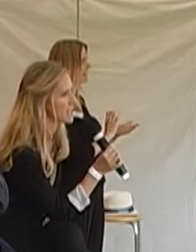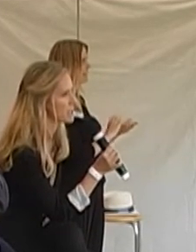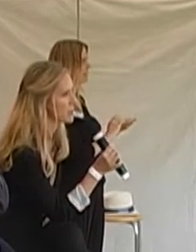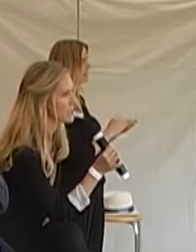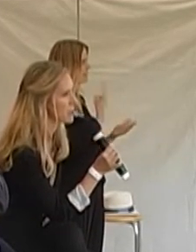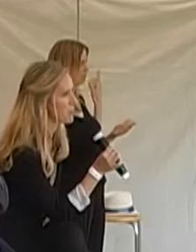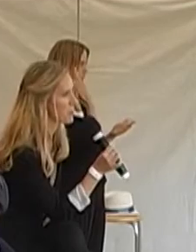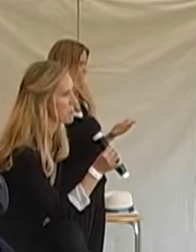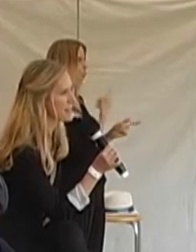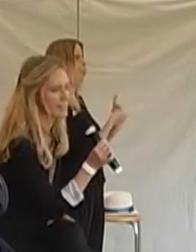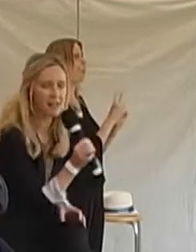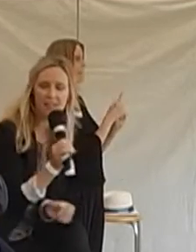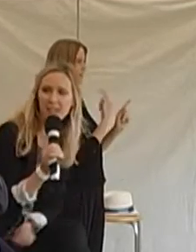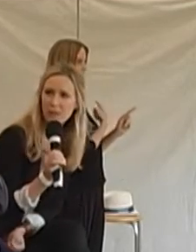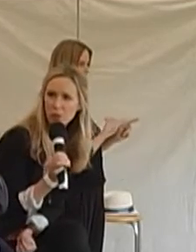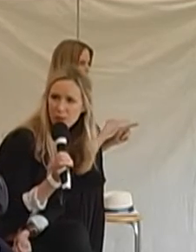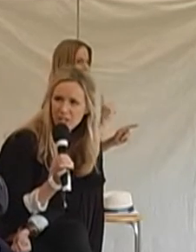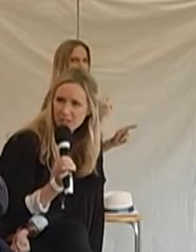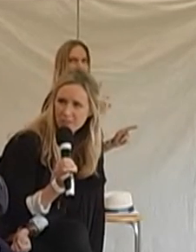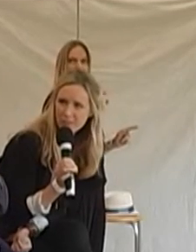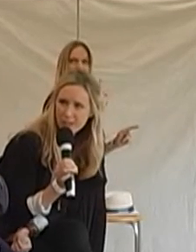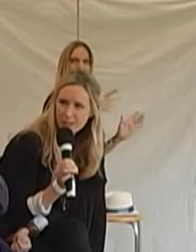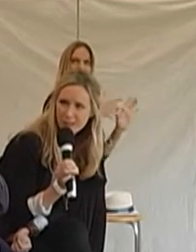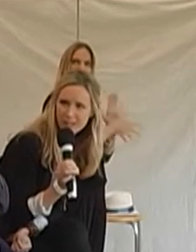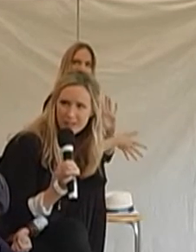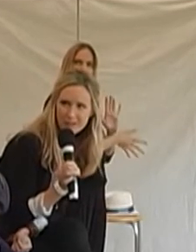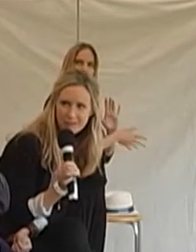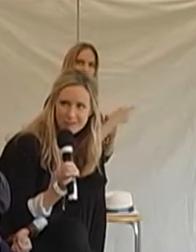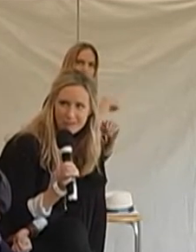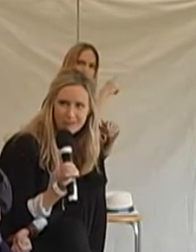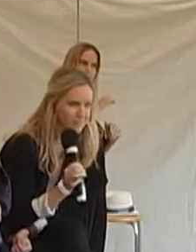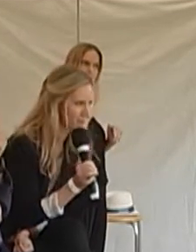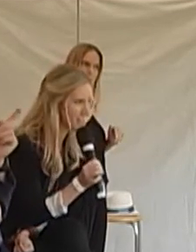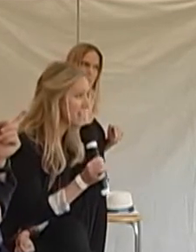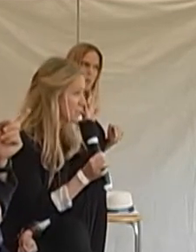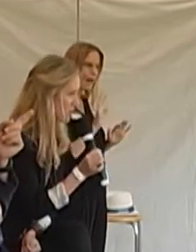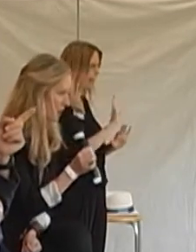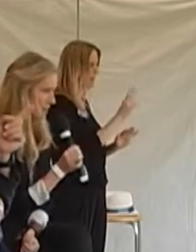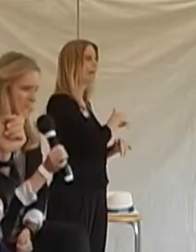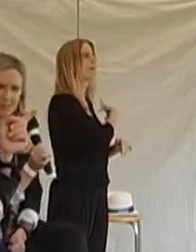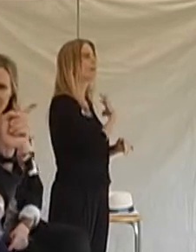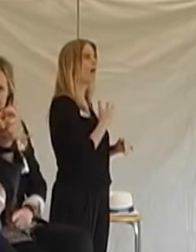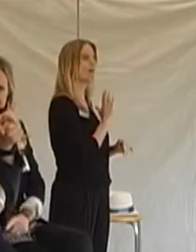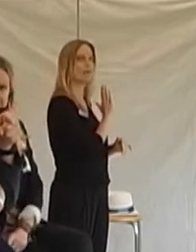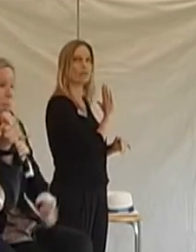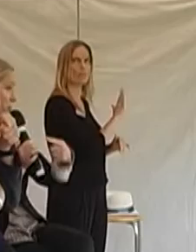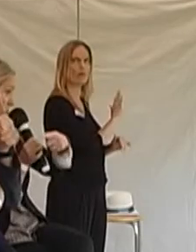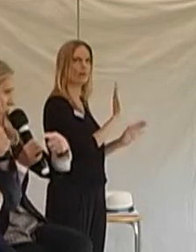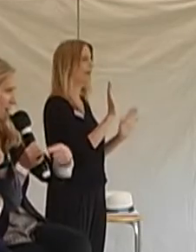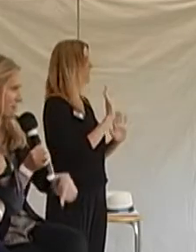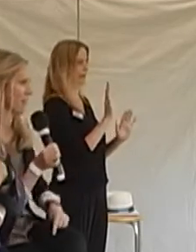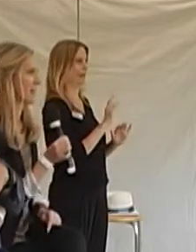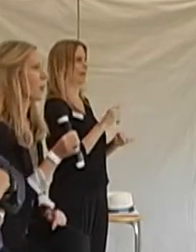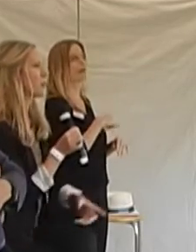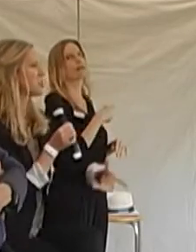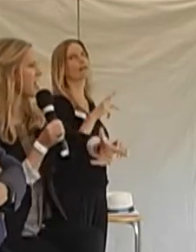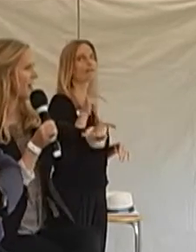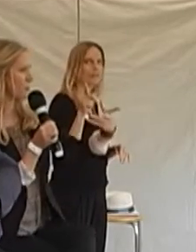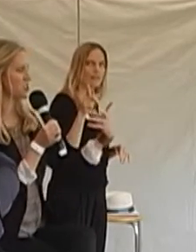recent years, but basically, I think Norwegian writer was it? No, Danish. Danish, okay. No, moved to Norway. Moved to Norway,